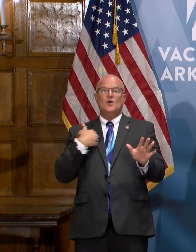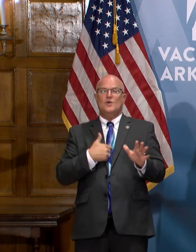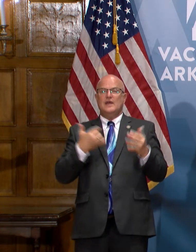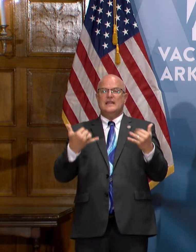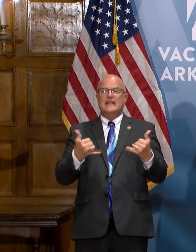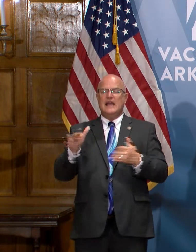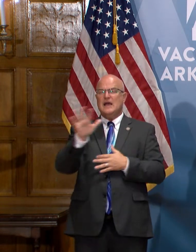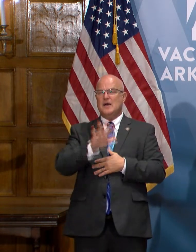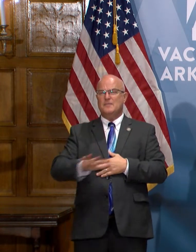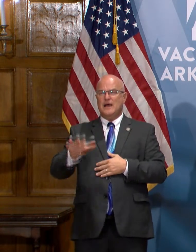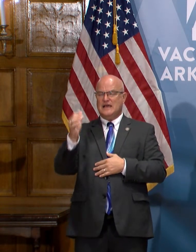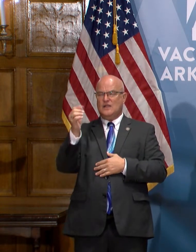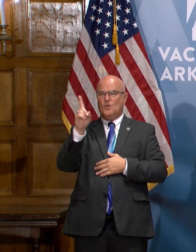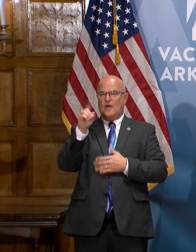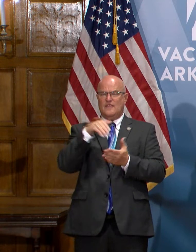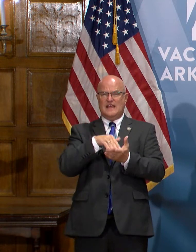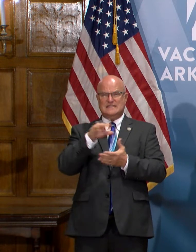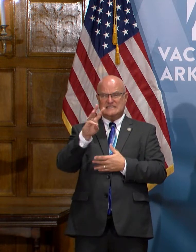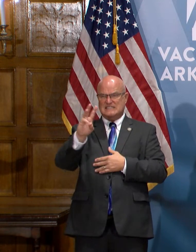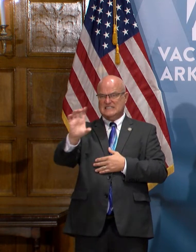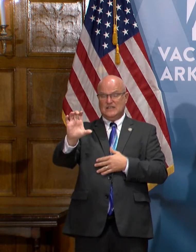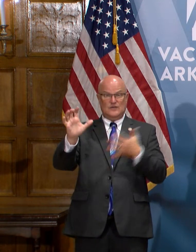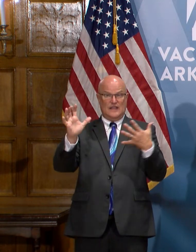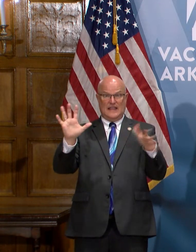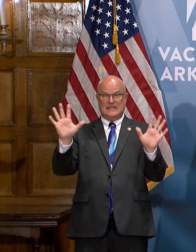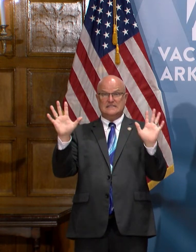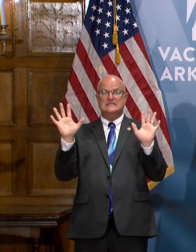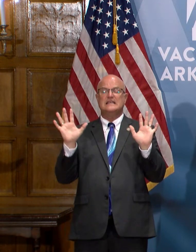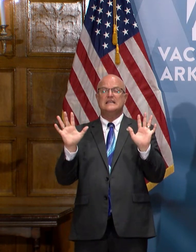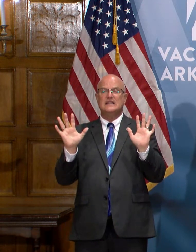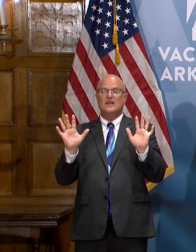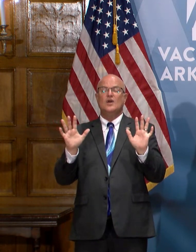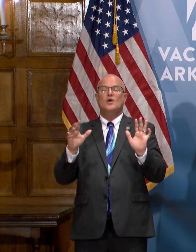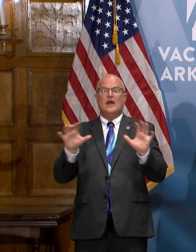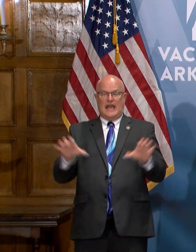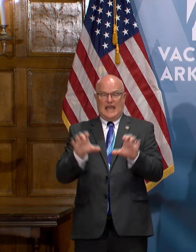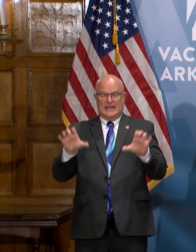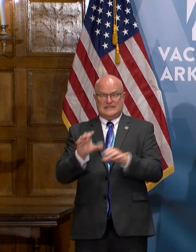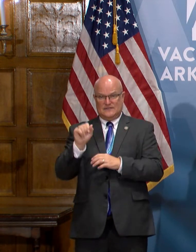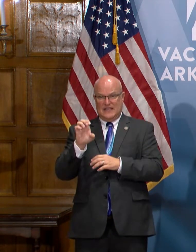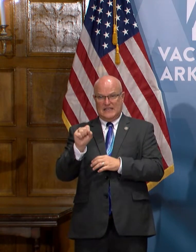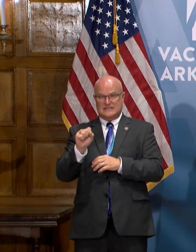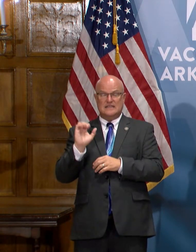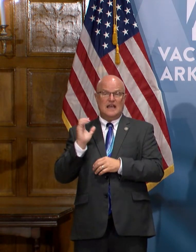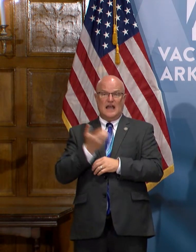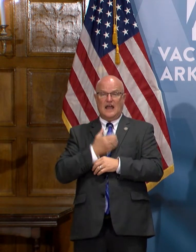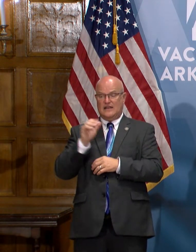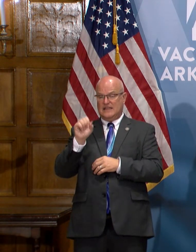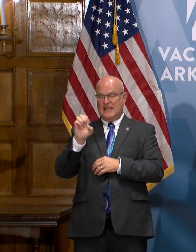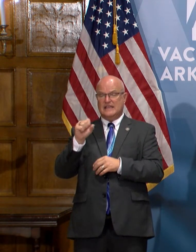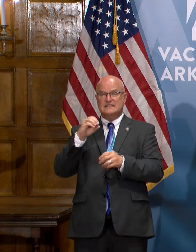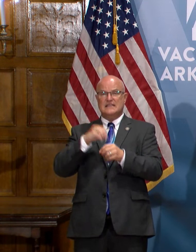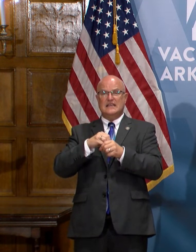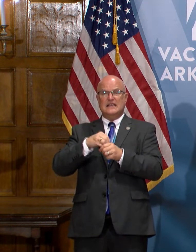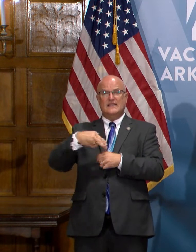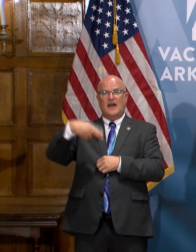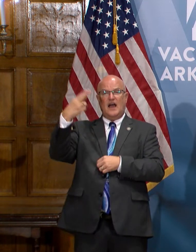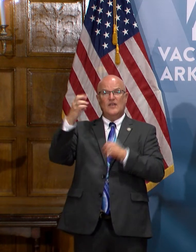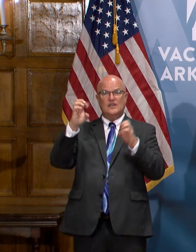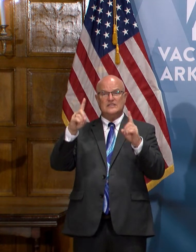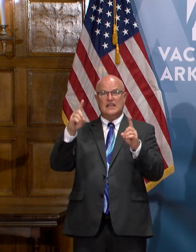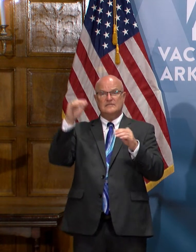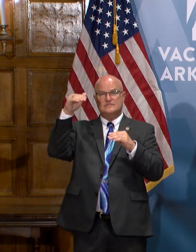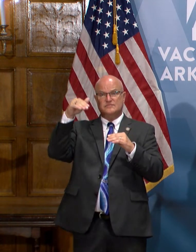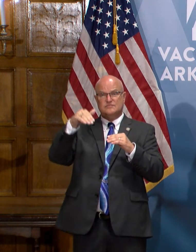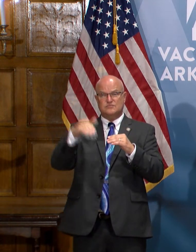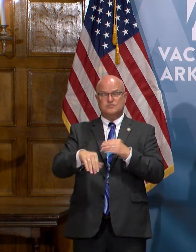now right about 1,600 cases, active cases. We are seeing our cases in our higher ed institutions now dipping